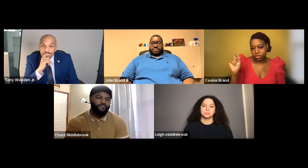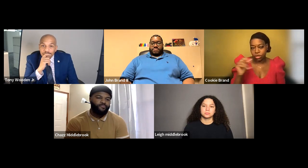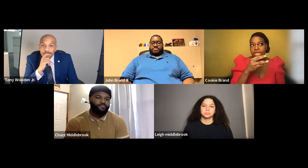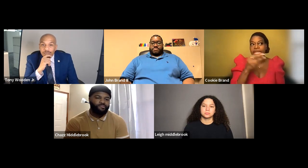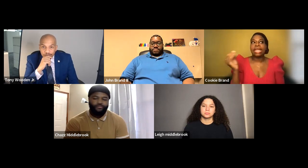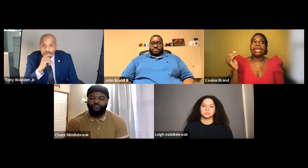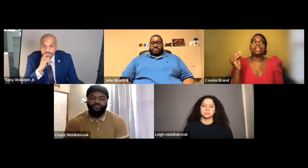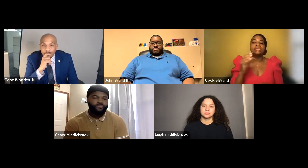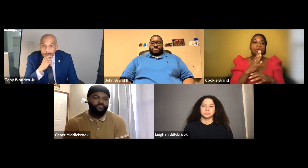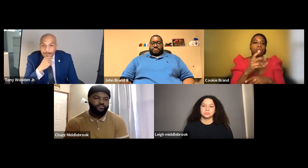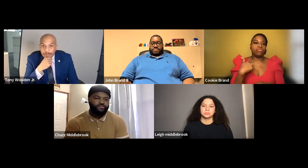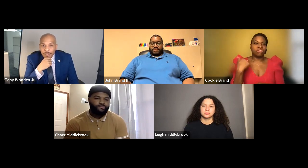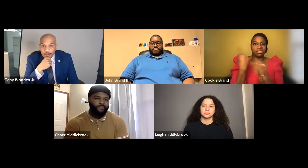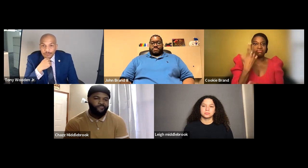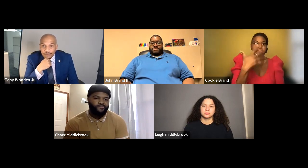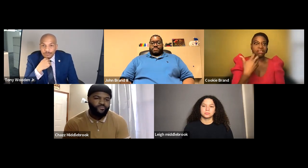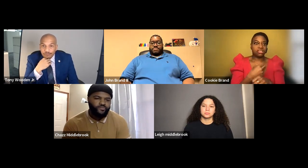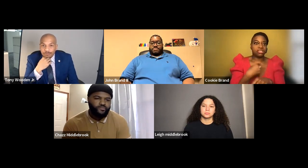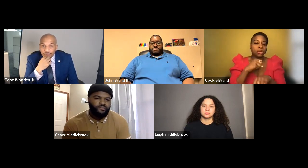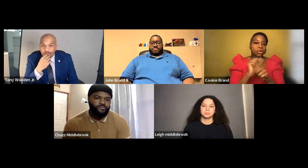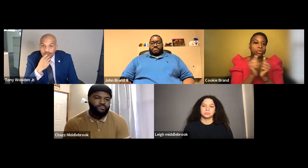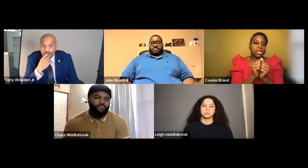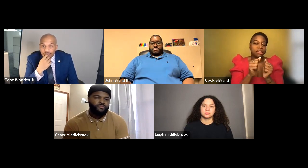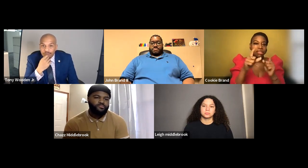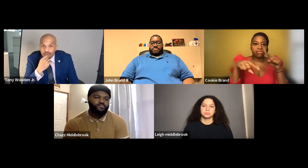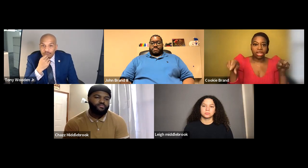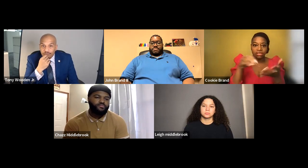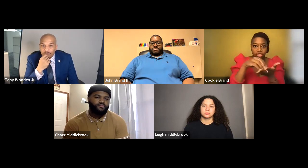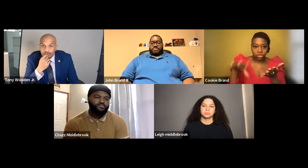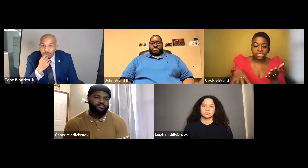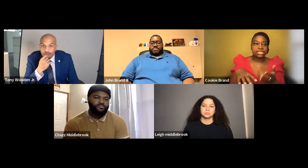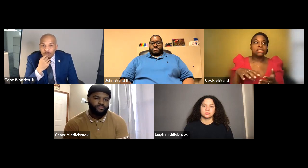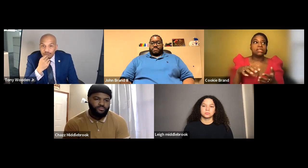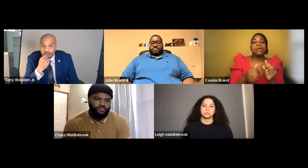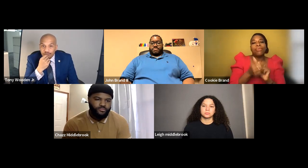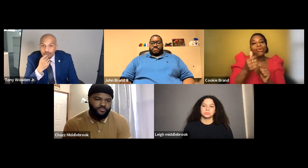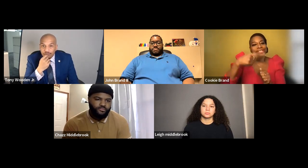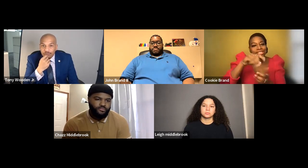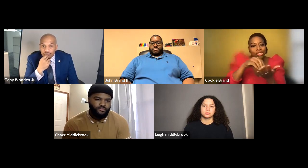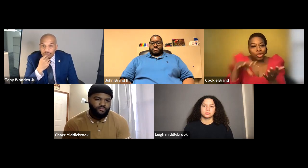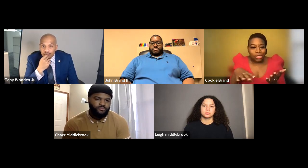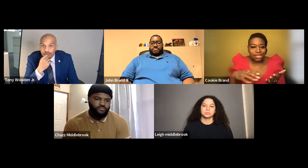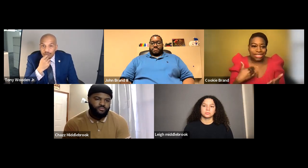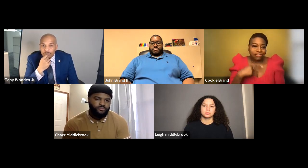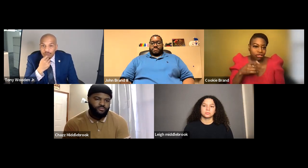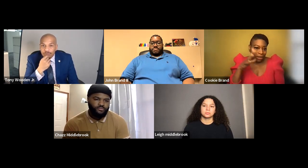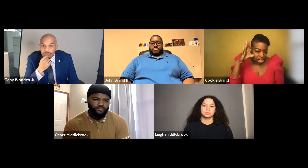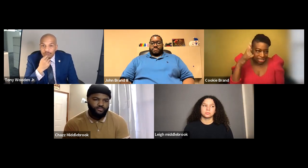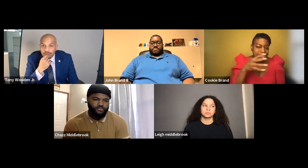deaf school in Minnesota. And for the past 5 years, I've worked with a variety of students. Most of those